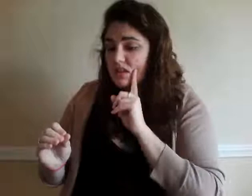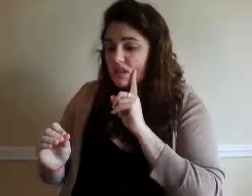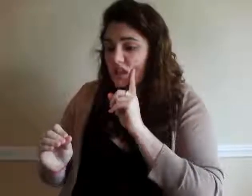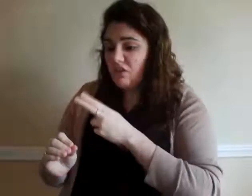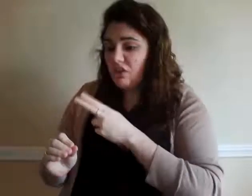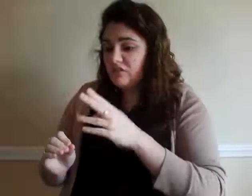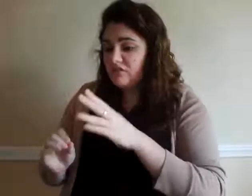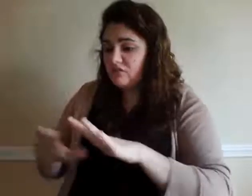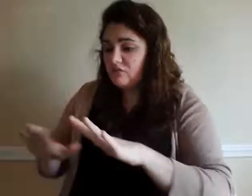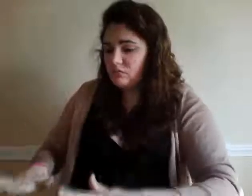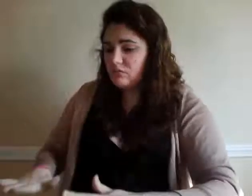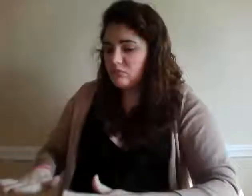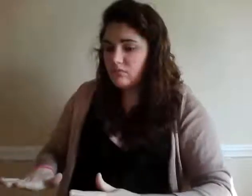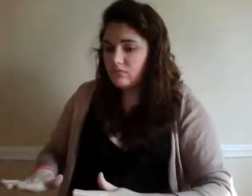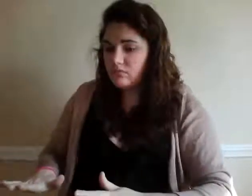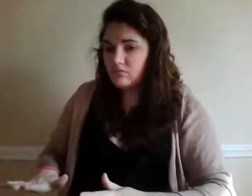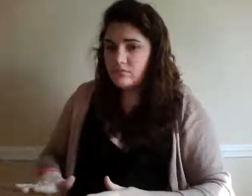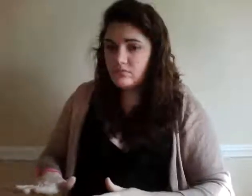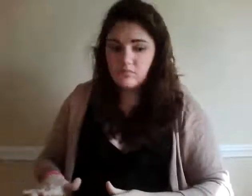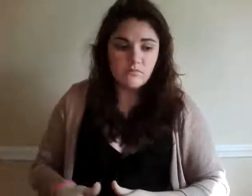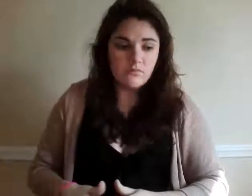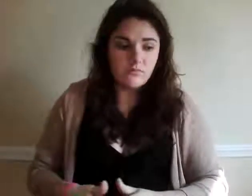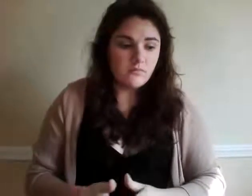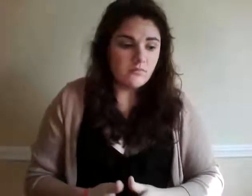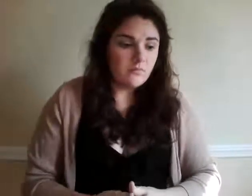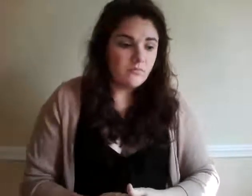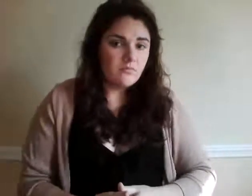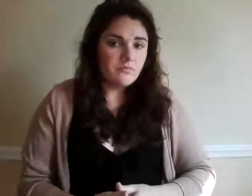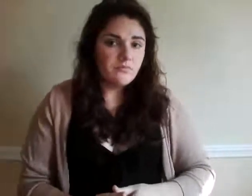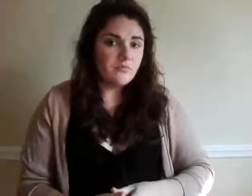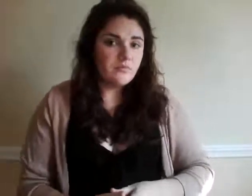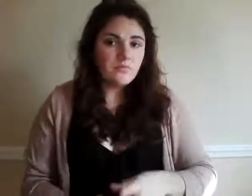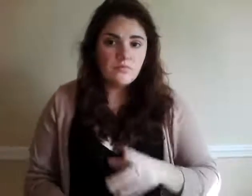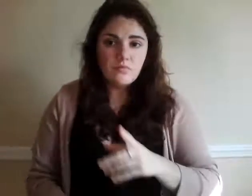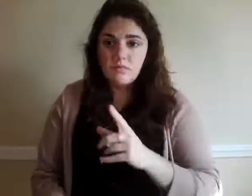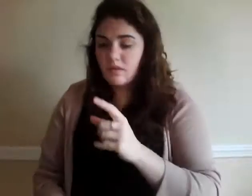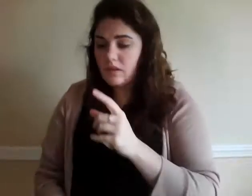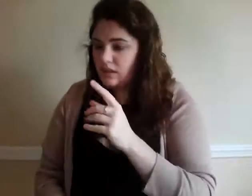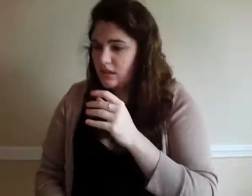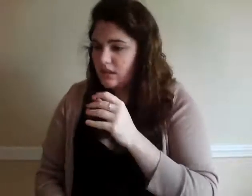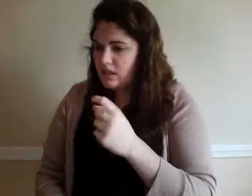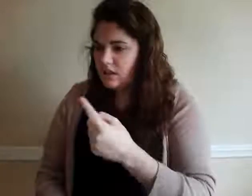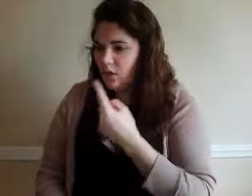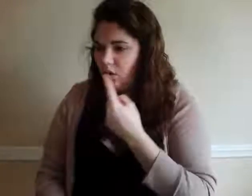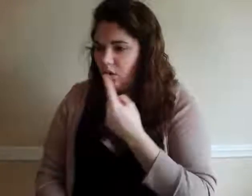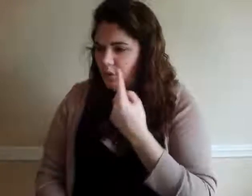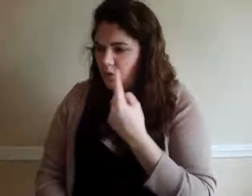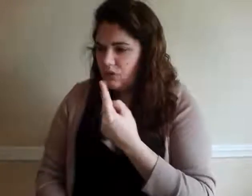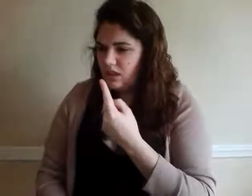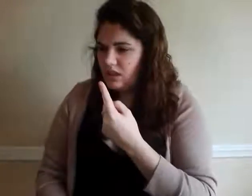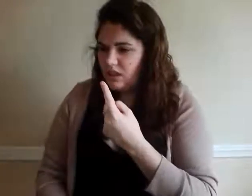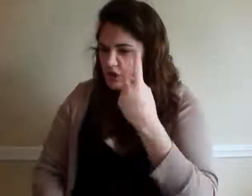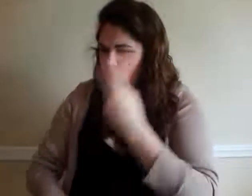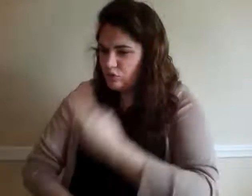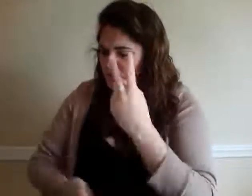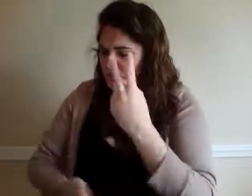hear you saying, is this correct, that you usually at Kennedy provide those services just twice a week? If indicated, Okay.